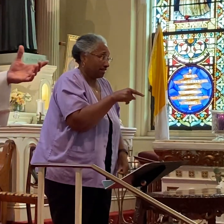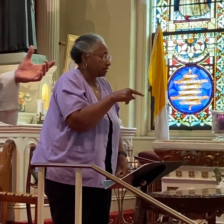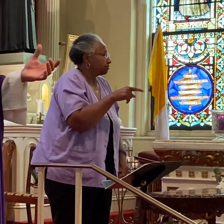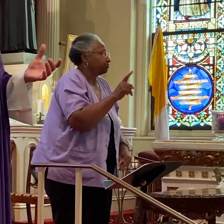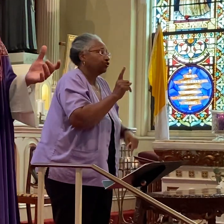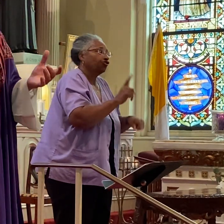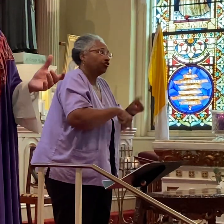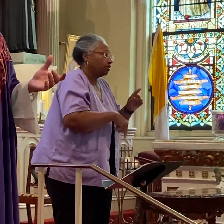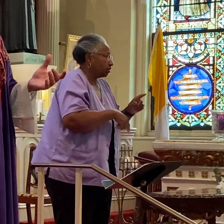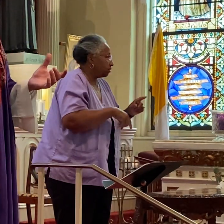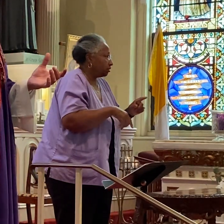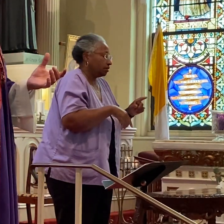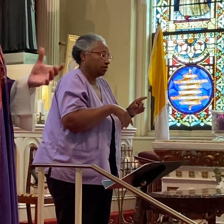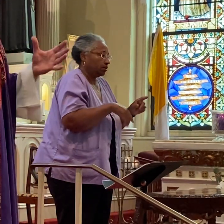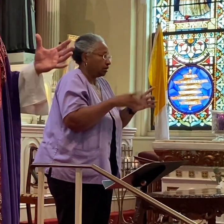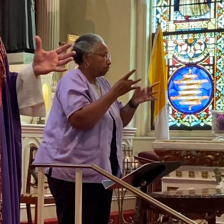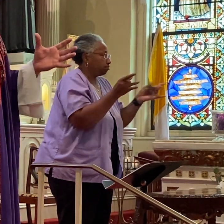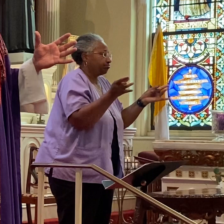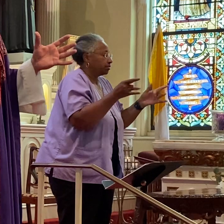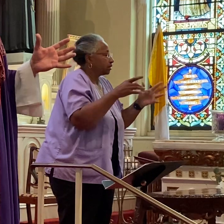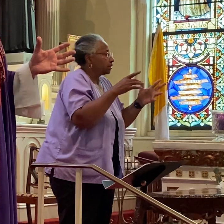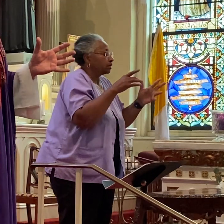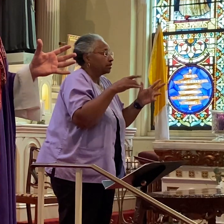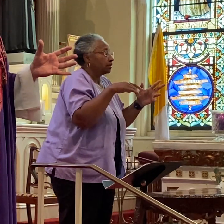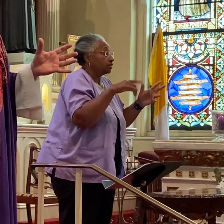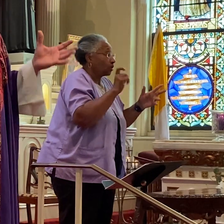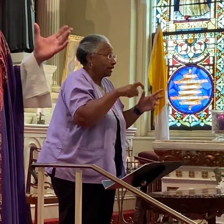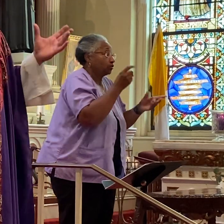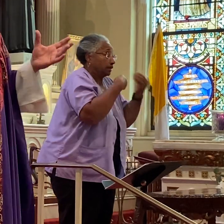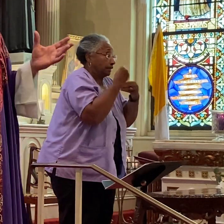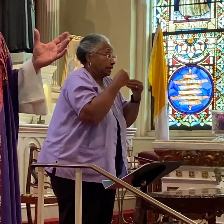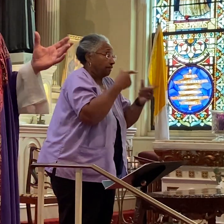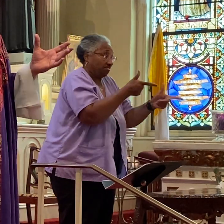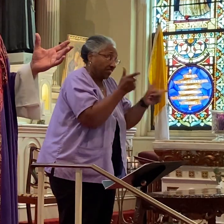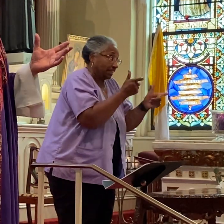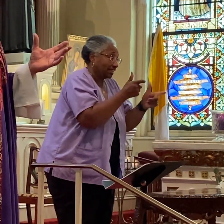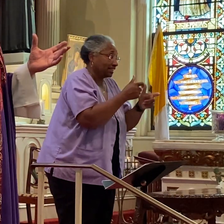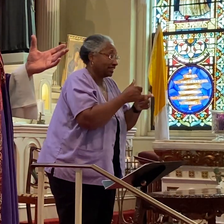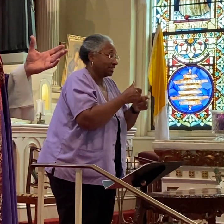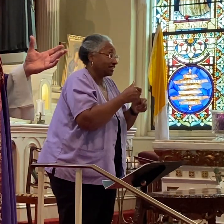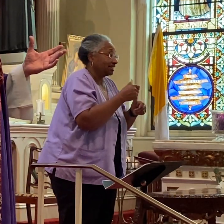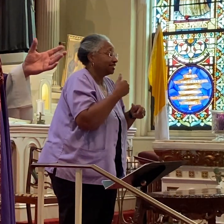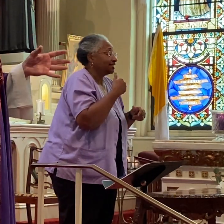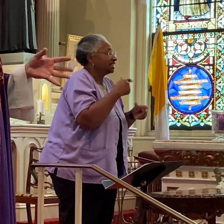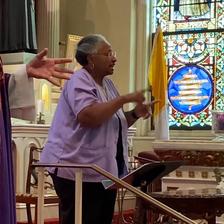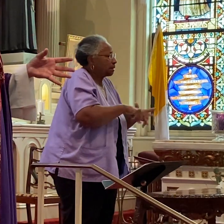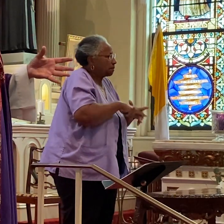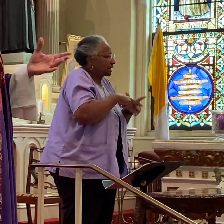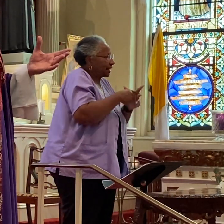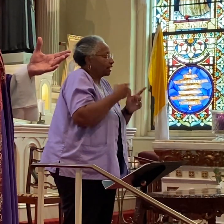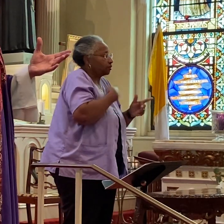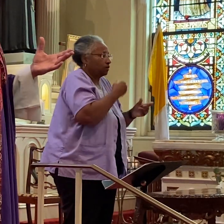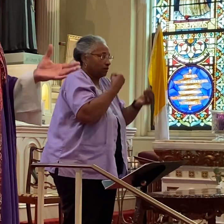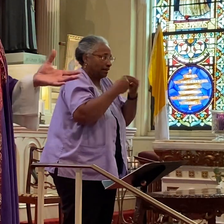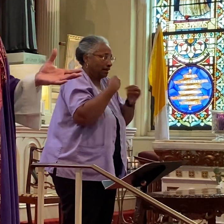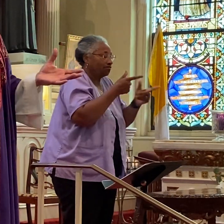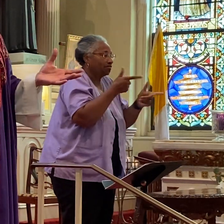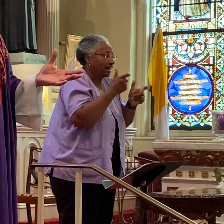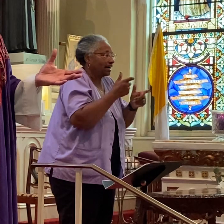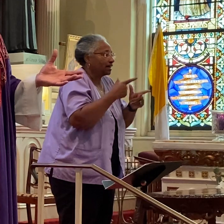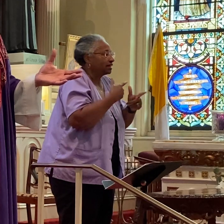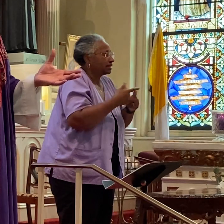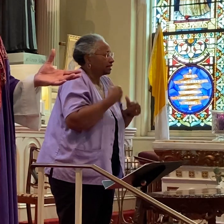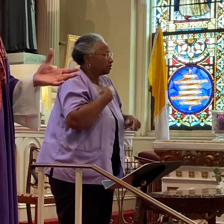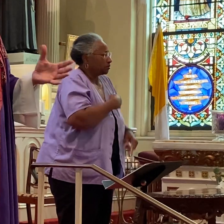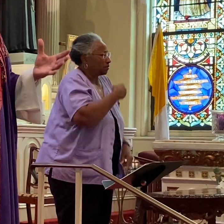of them. So you had to eat fast. That was kind of like what we did in the beginning, but then we realized that we shouldn't